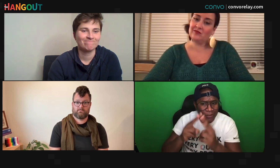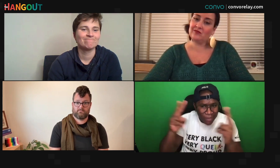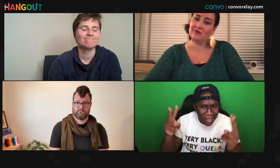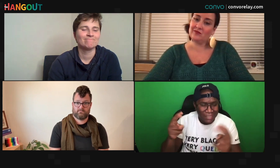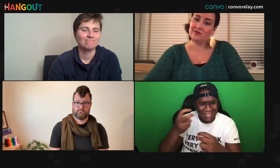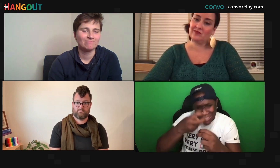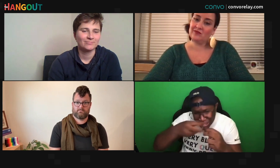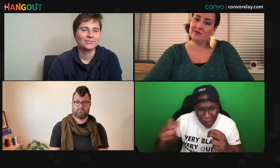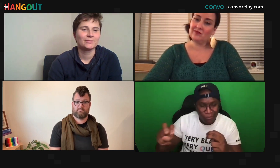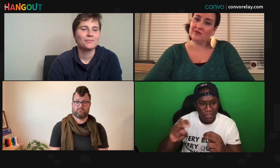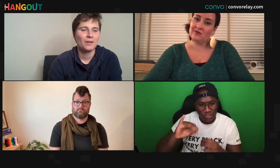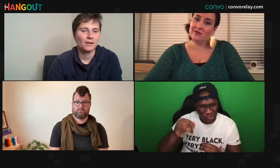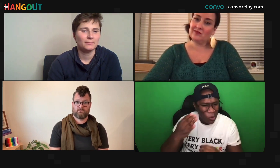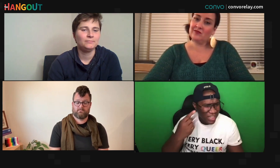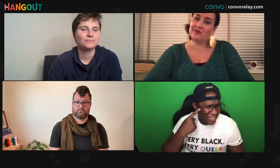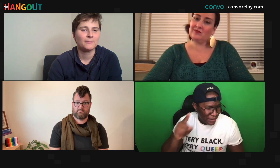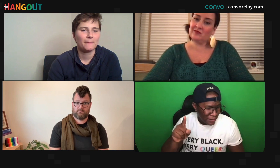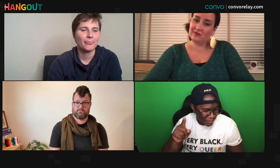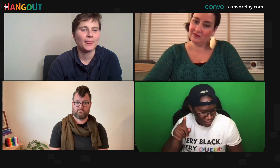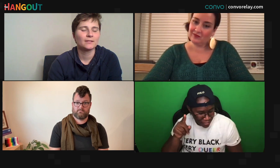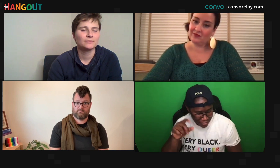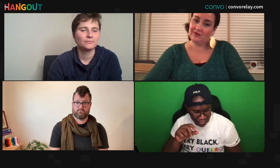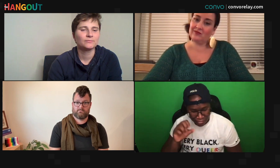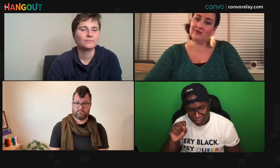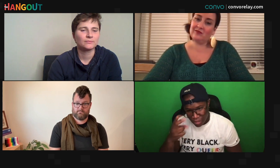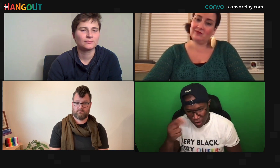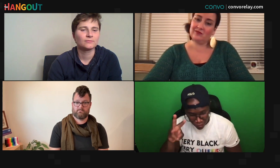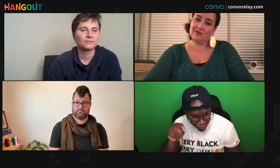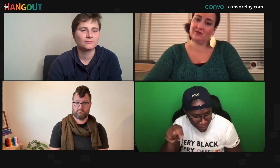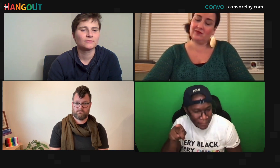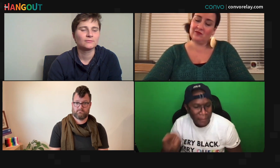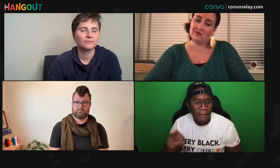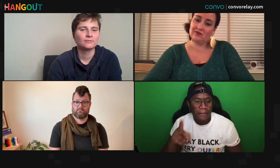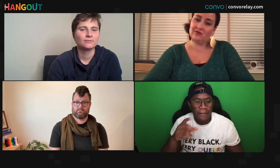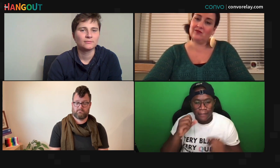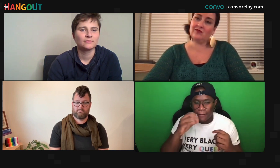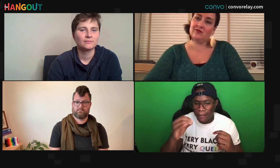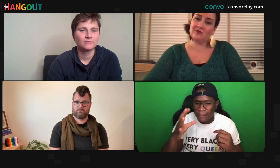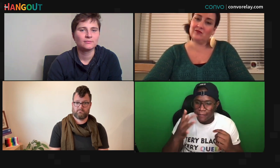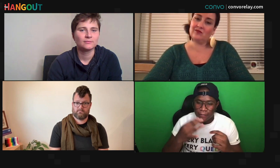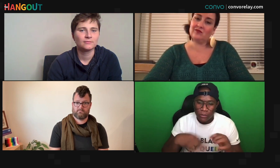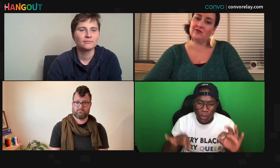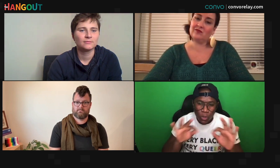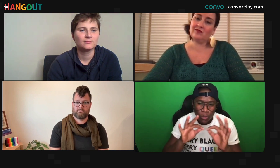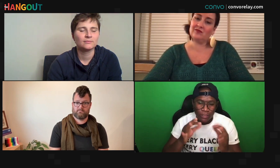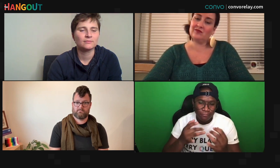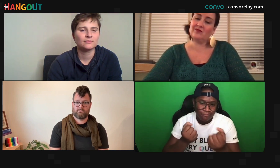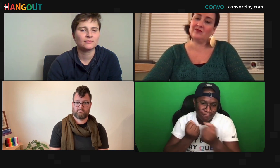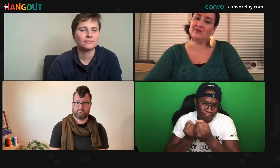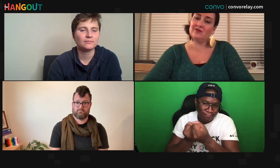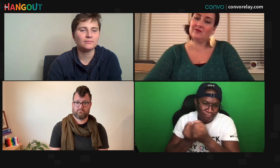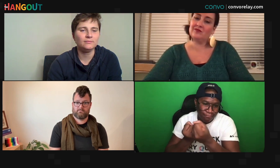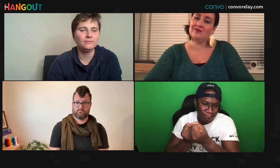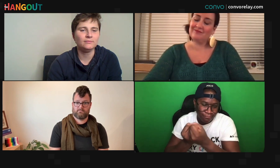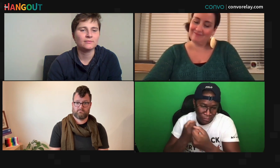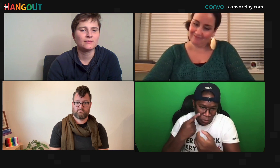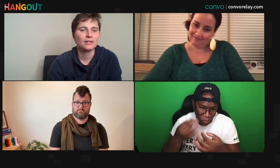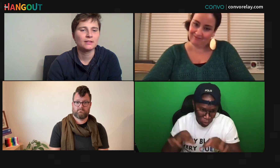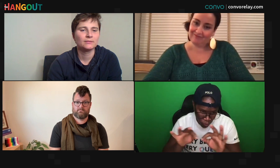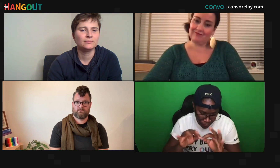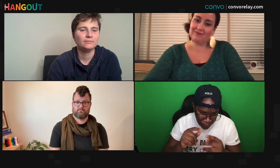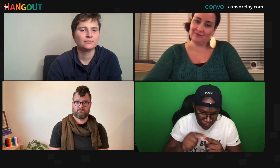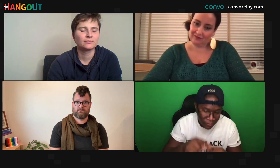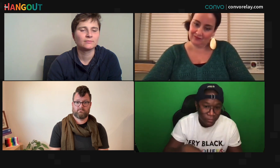times, 150 times before it's perfect. And that's a very tough job for Sean, my illustrator. So I think